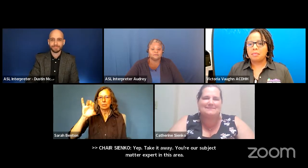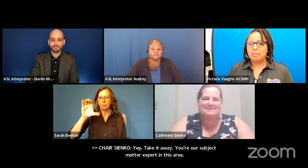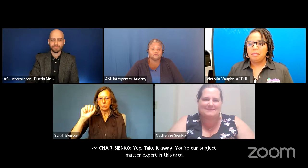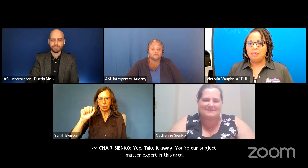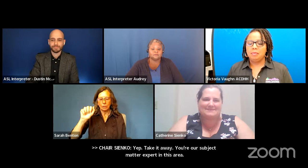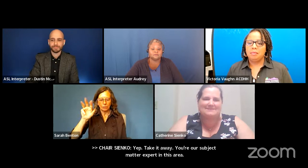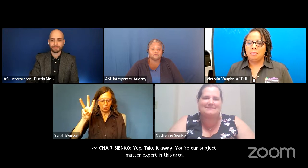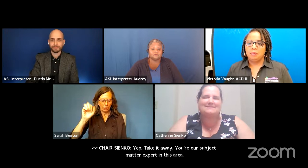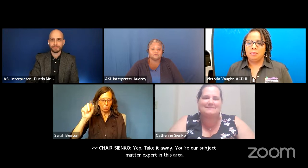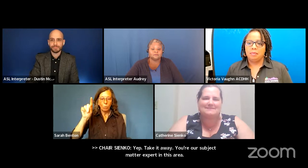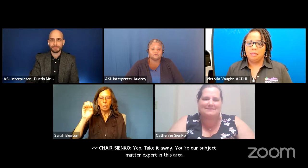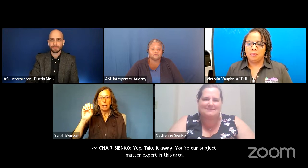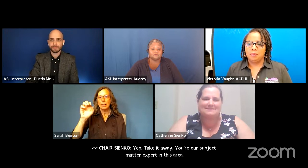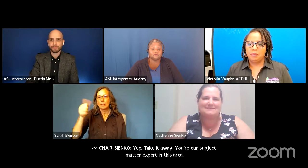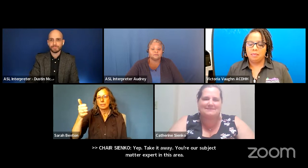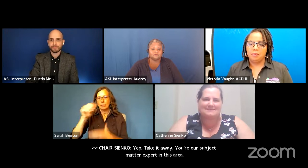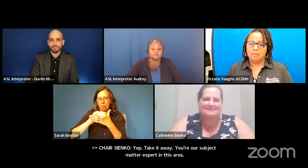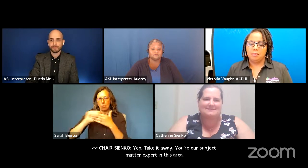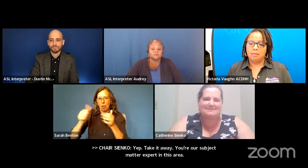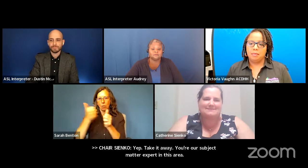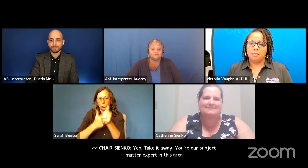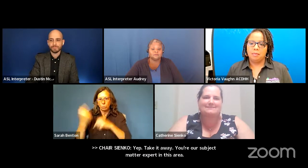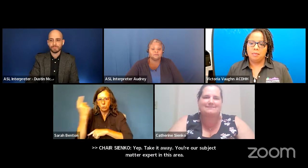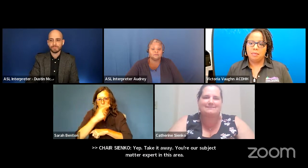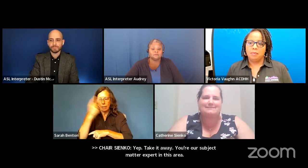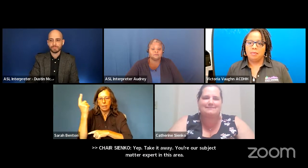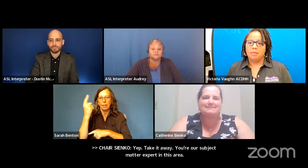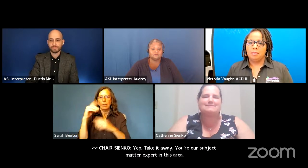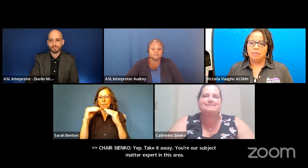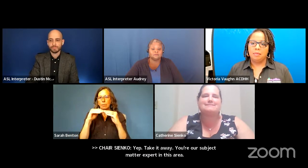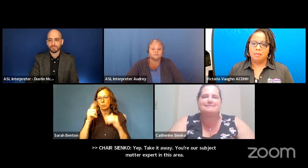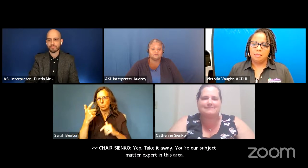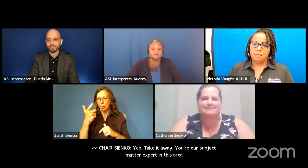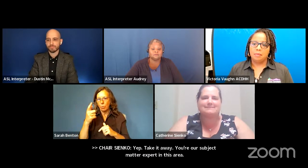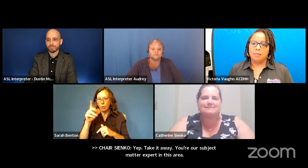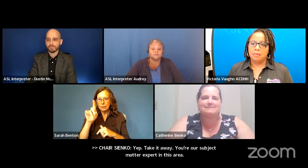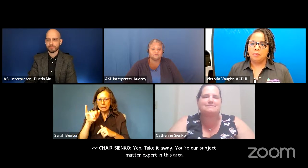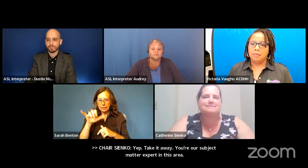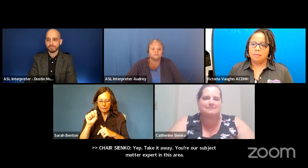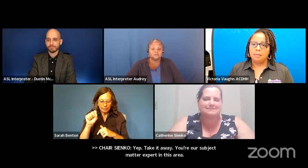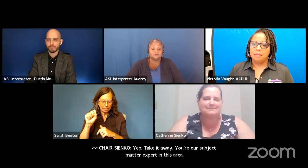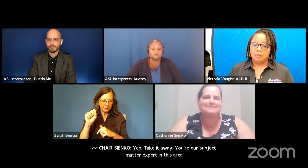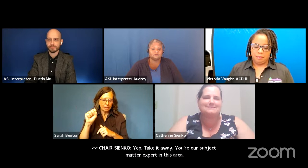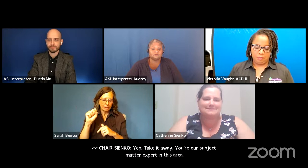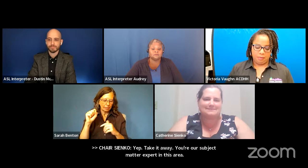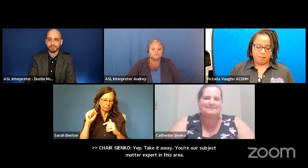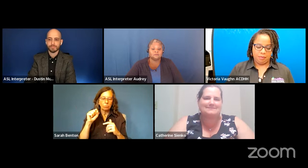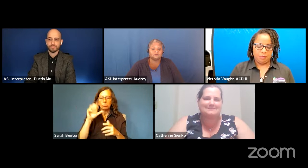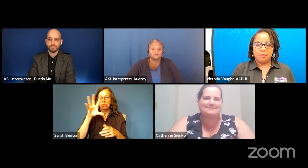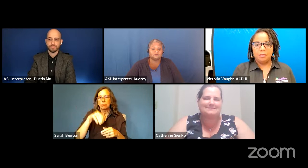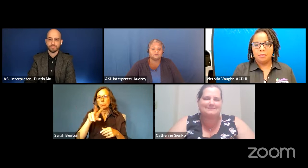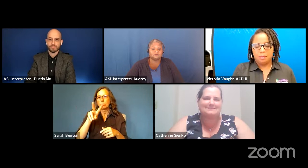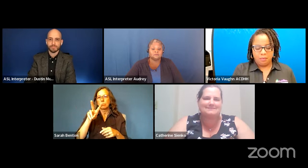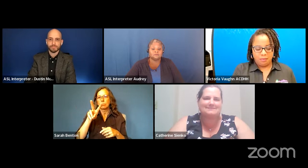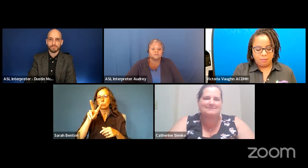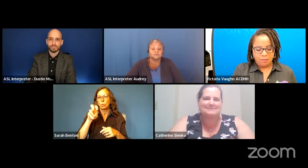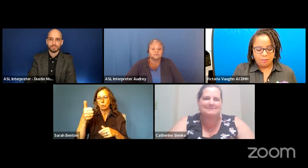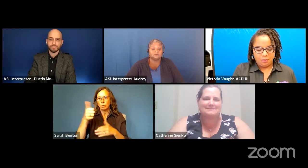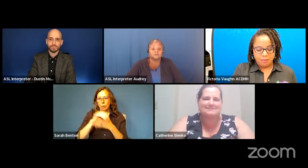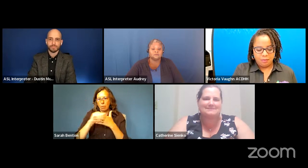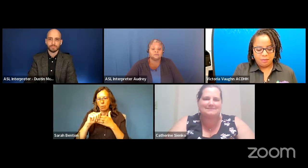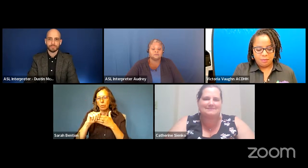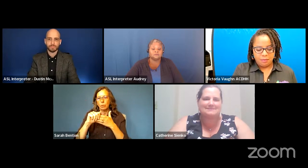that we fine Jessica Wade $10 per day, equivalent to 21